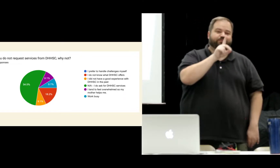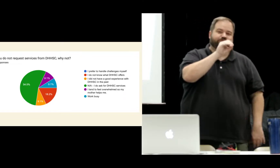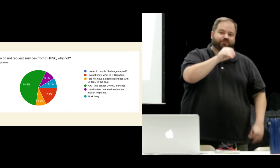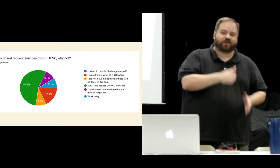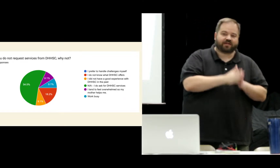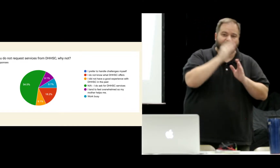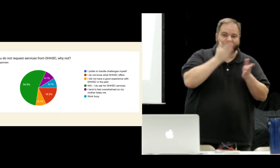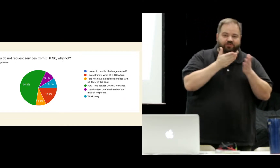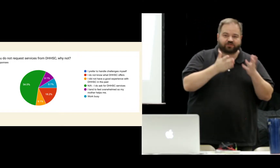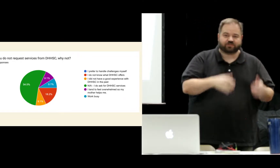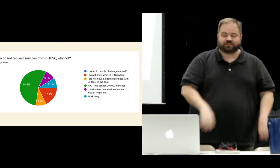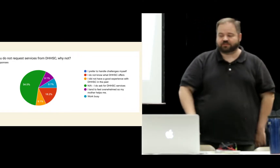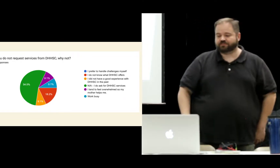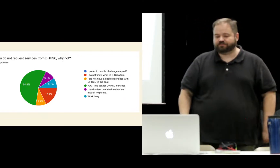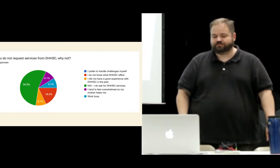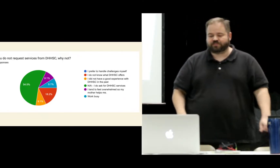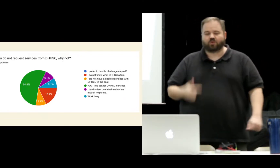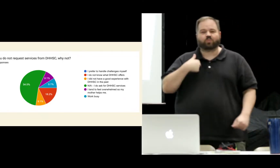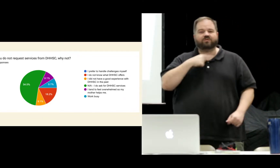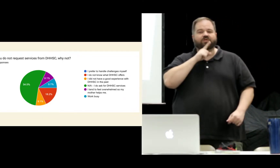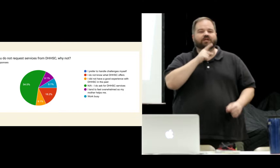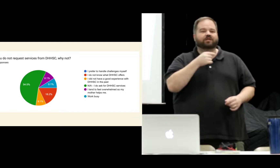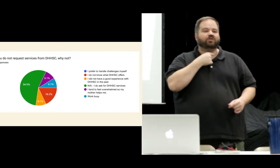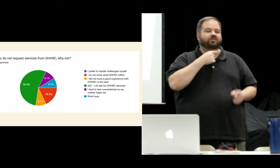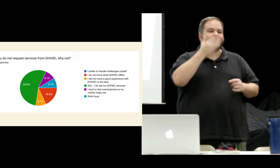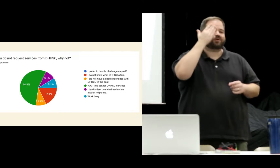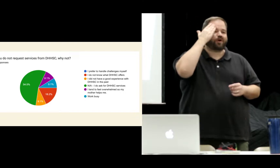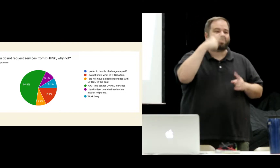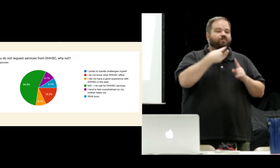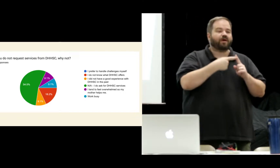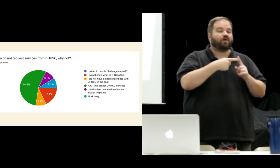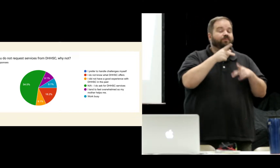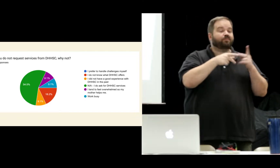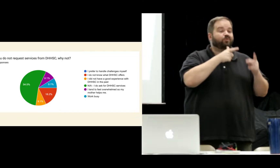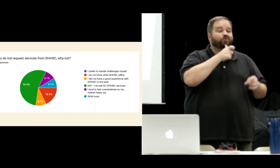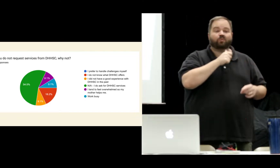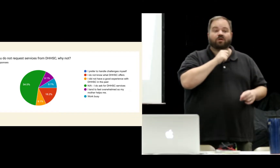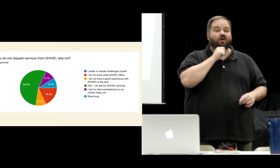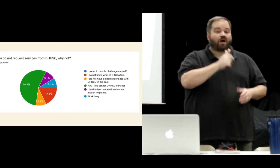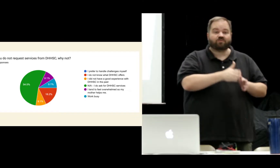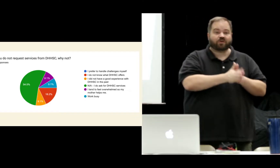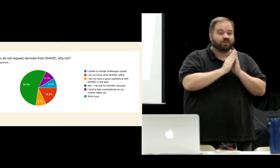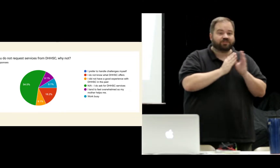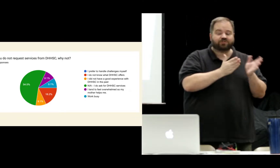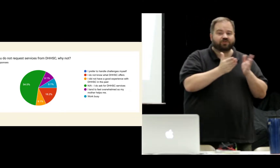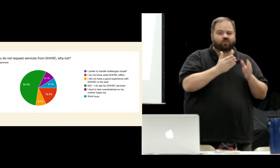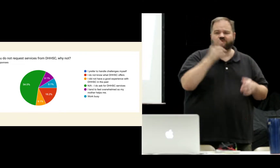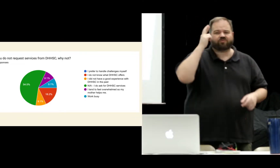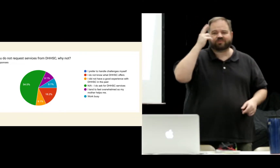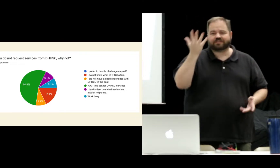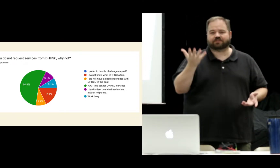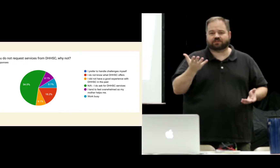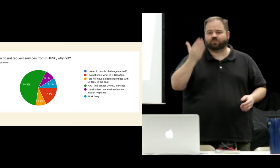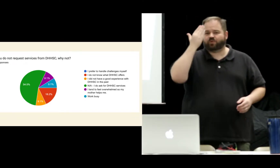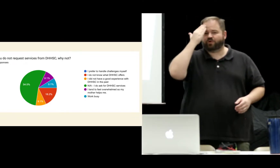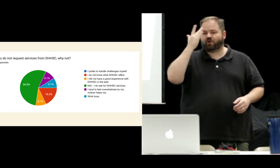because they do ask for services. Clear to know We about. were really curious to know about those who aren't requesting services,